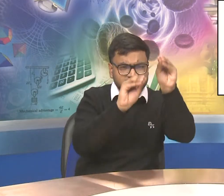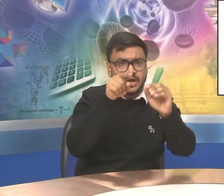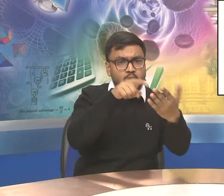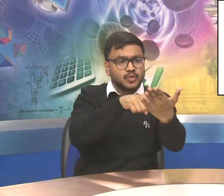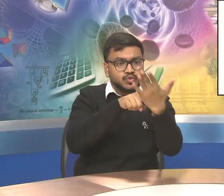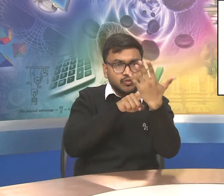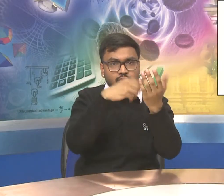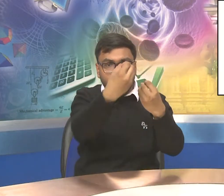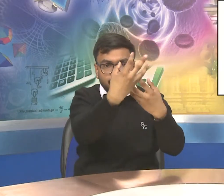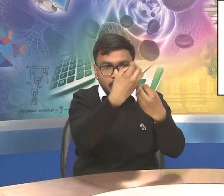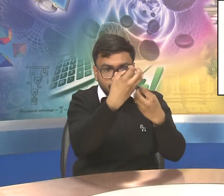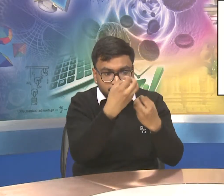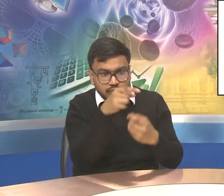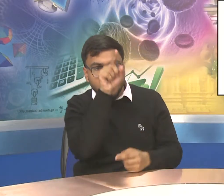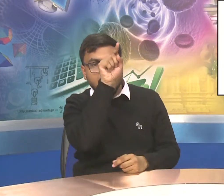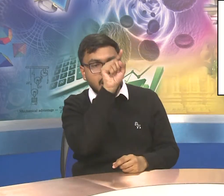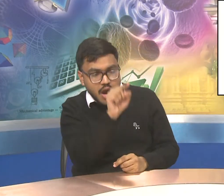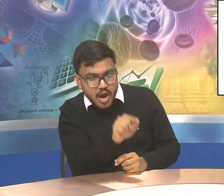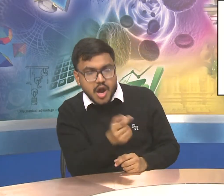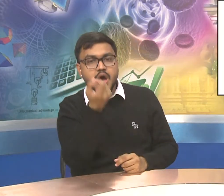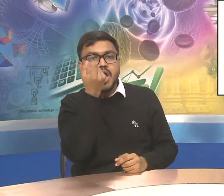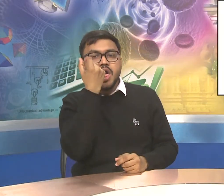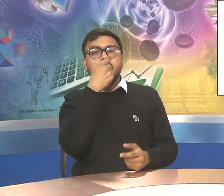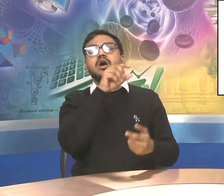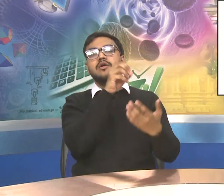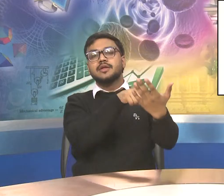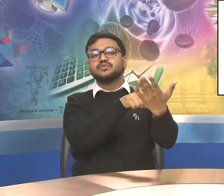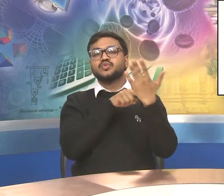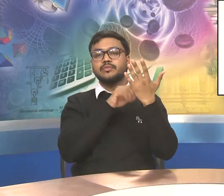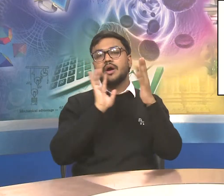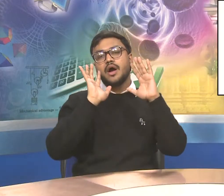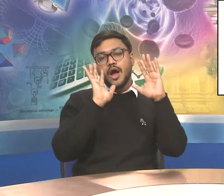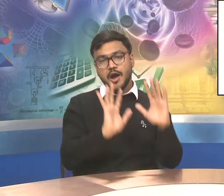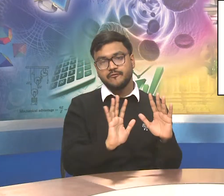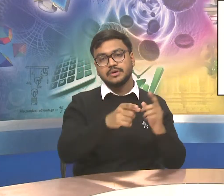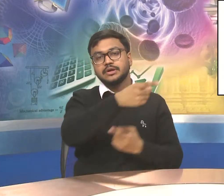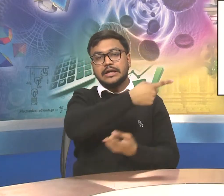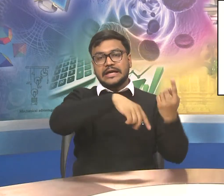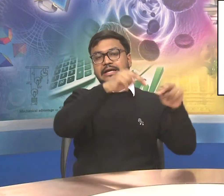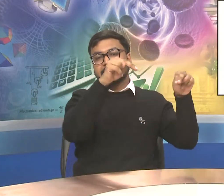Whether it can be online or in physical way, etc.